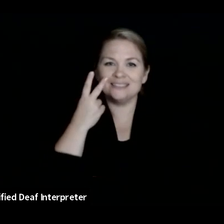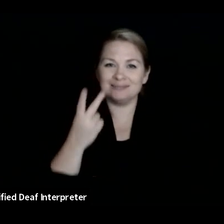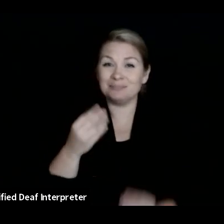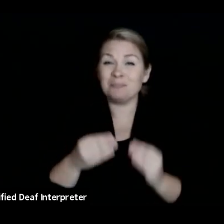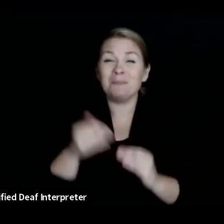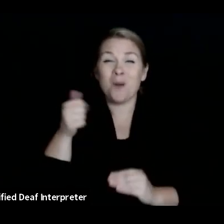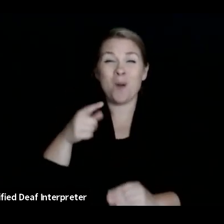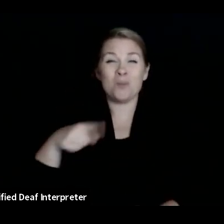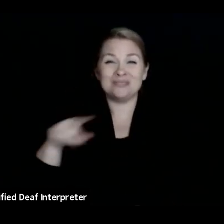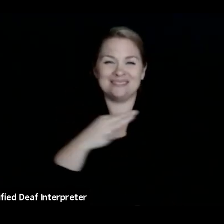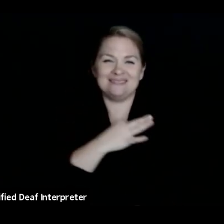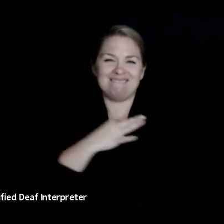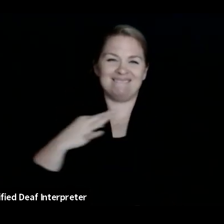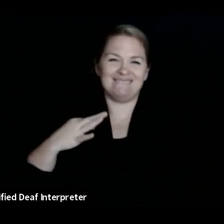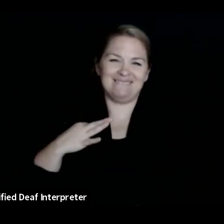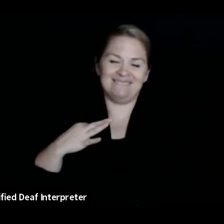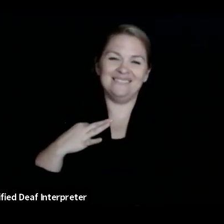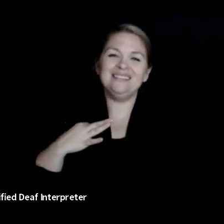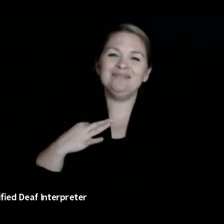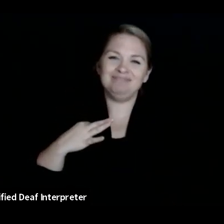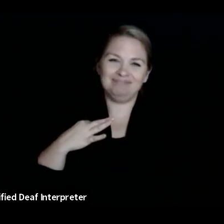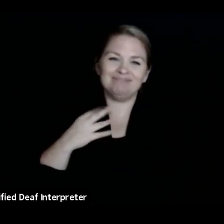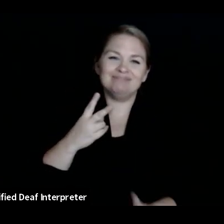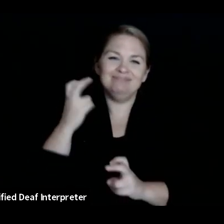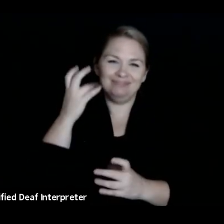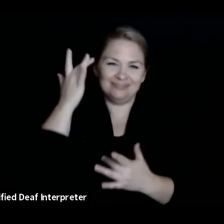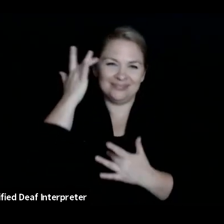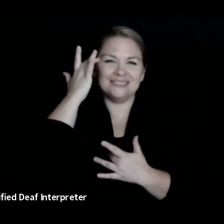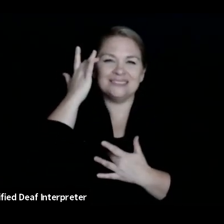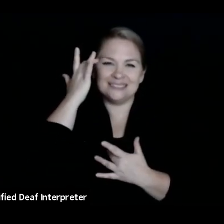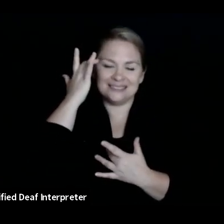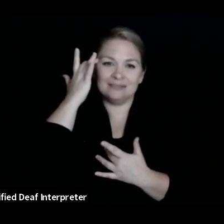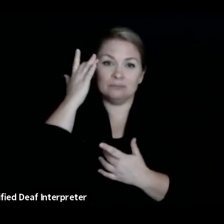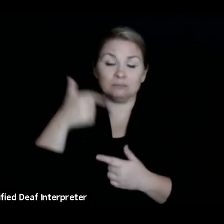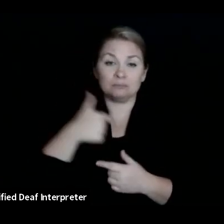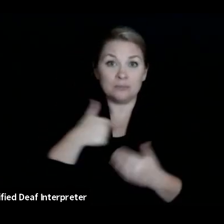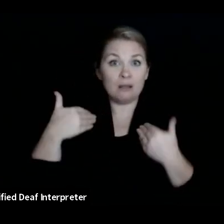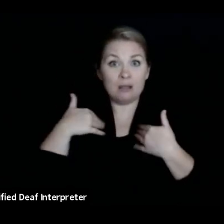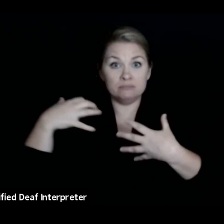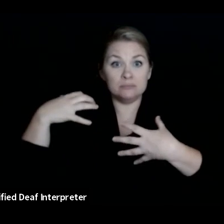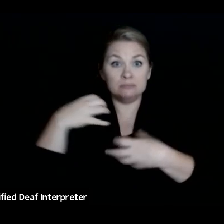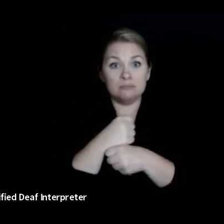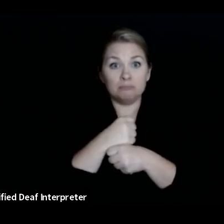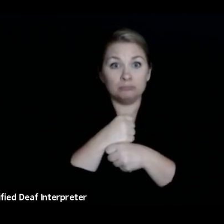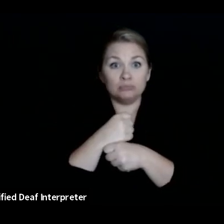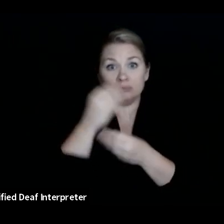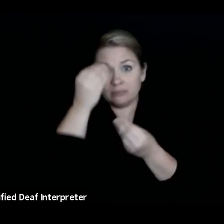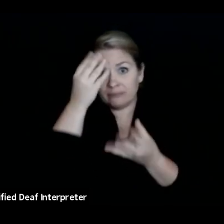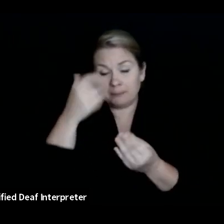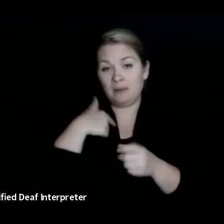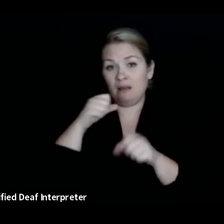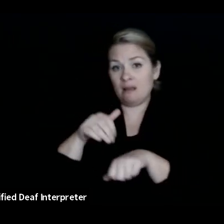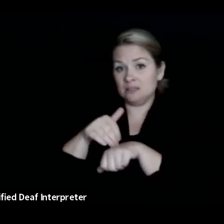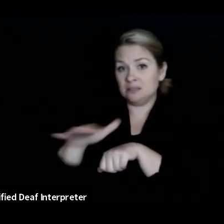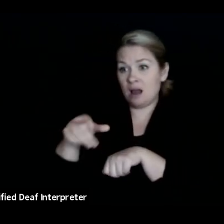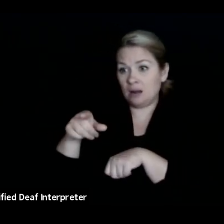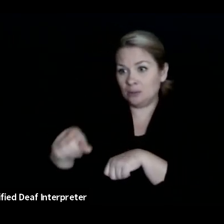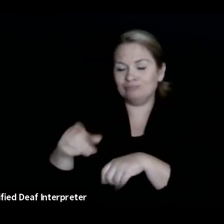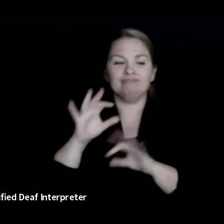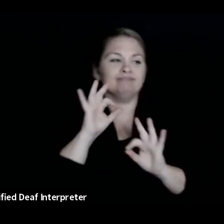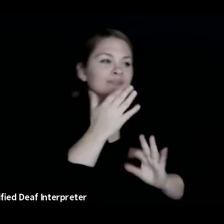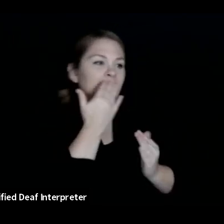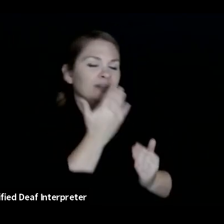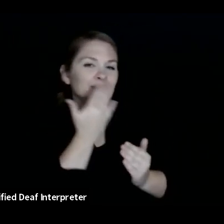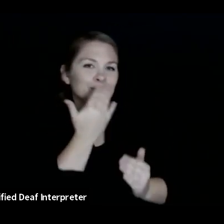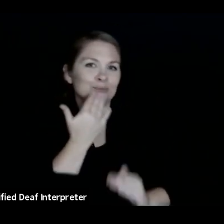Catherine, send you the summary when we get done. Yeah, that would be great. Thank you. I'm not pulling it up quite as fast as I